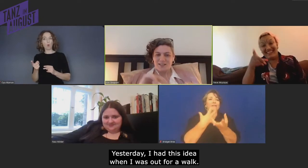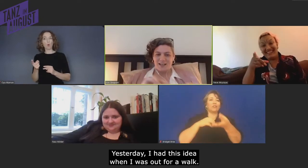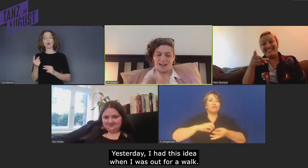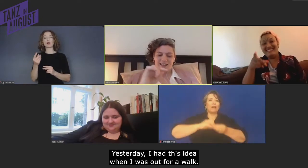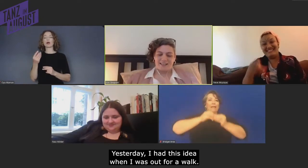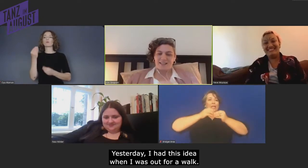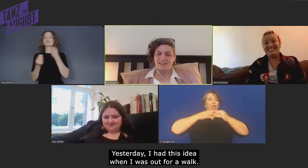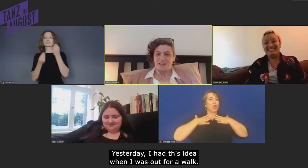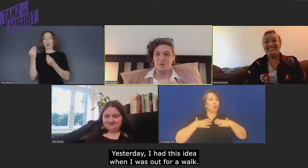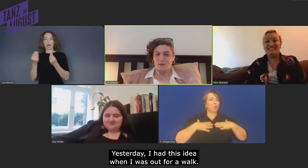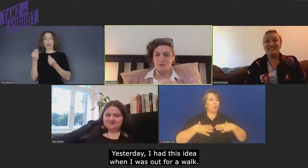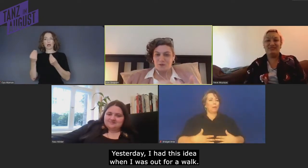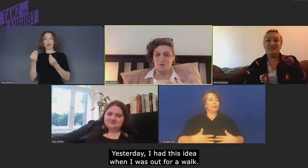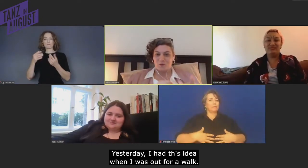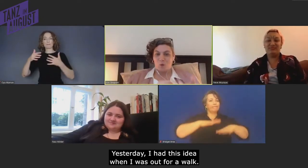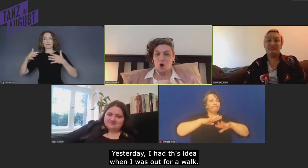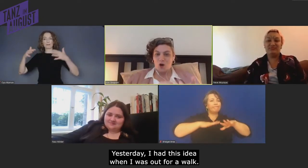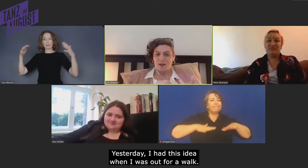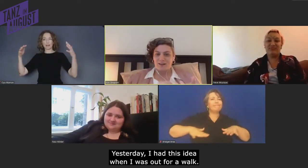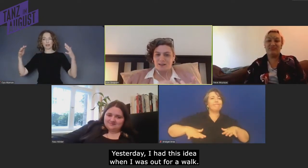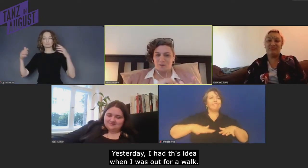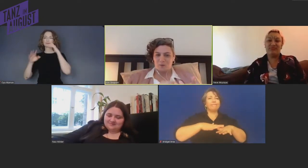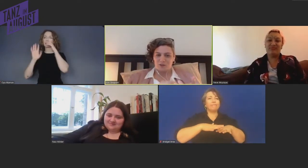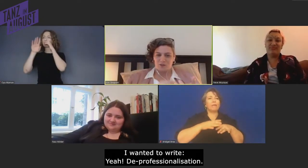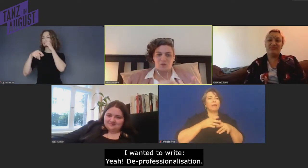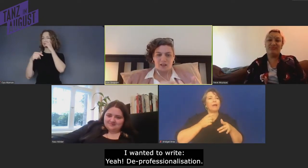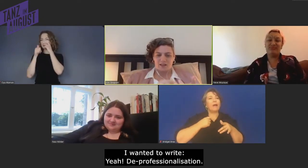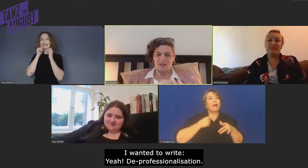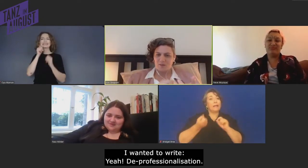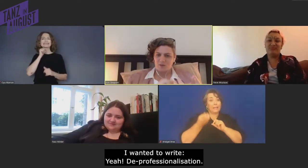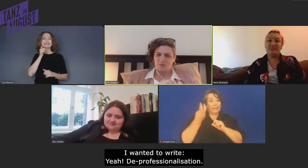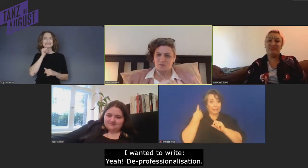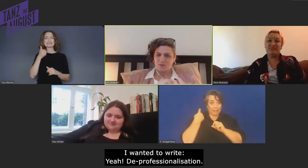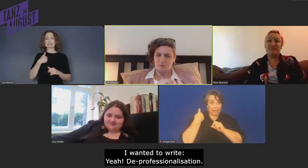yesterday I had this idea while I was out for a walk, and I wanted to write,